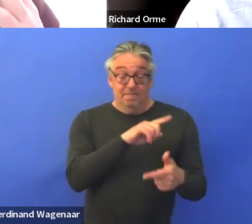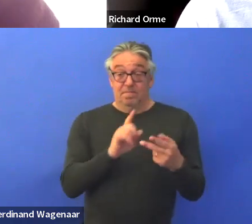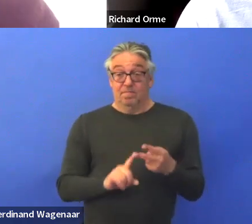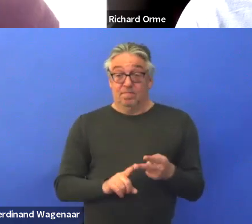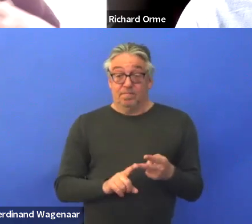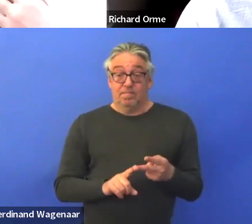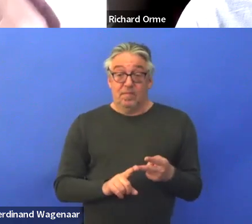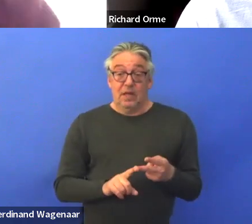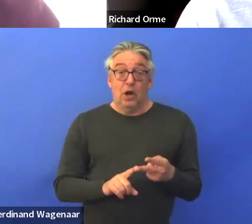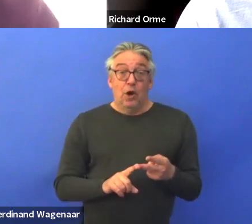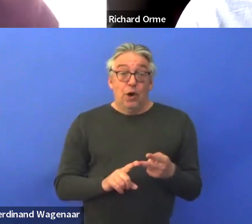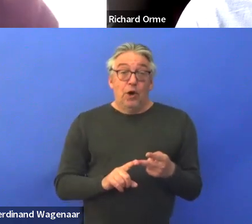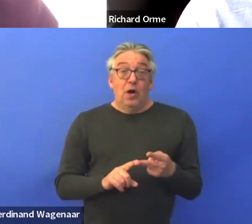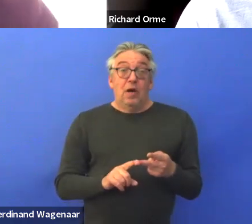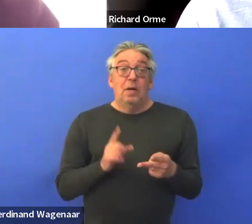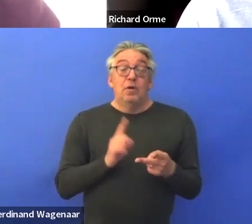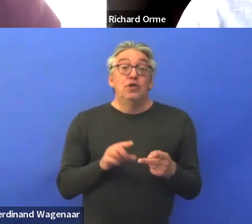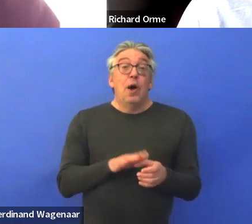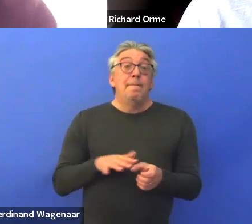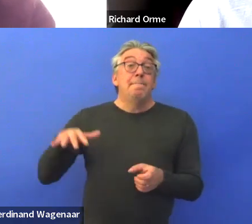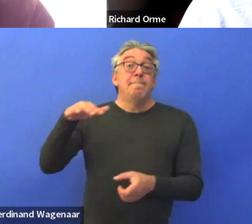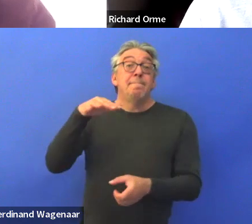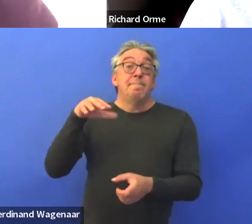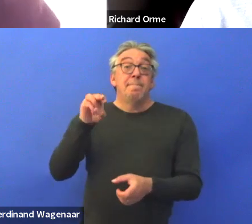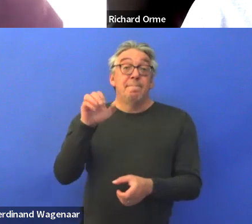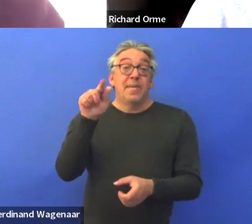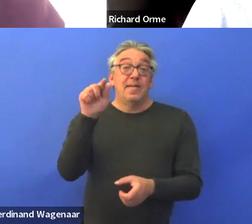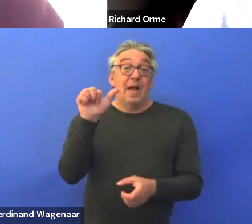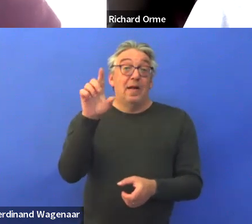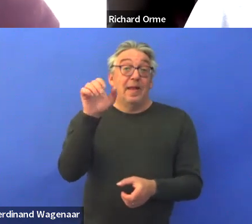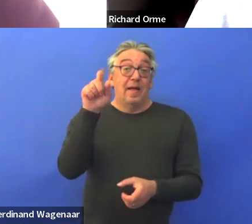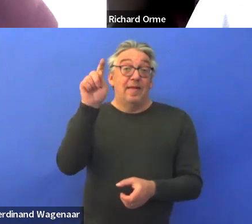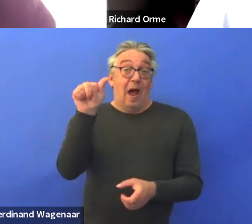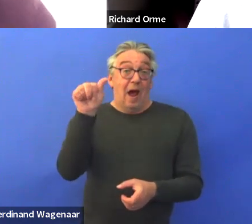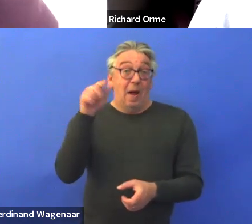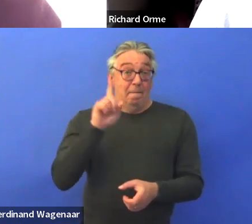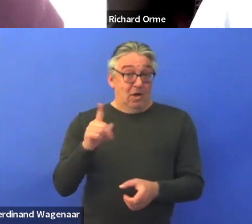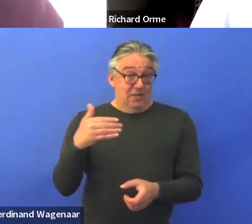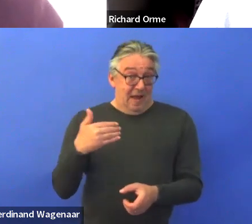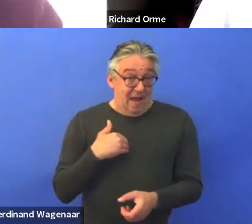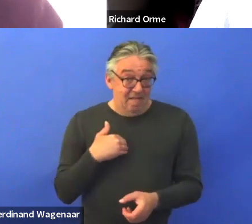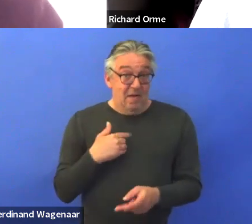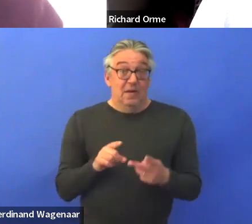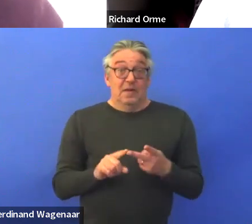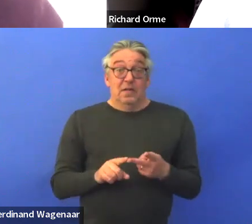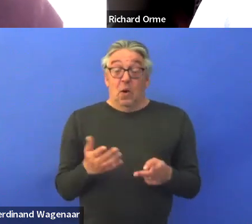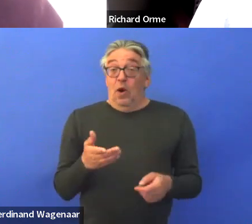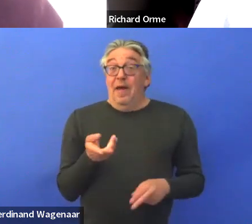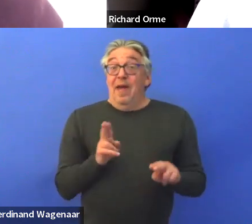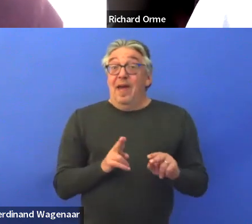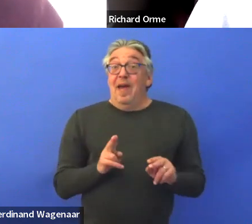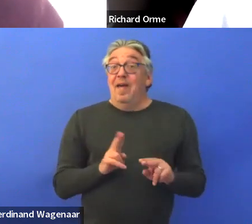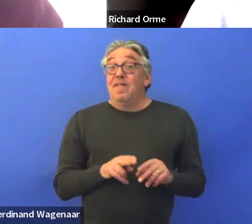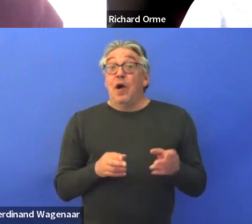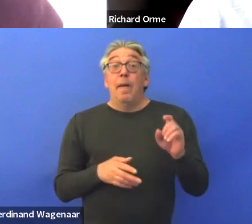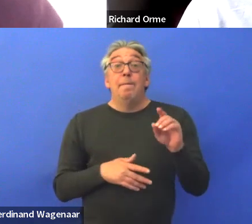not only the navigation, but also the metadata, for example, is one of the requirements. So as long as the